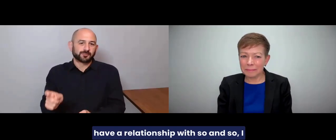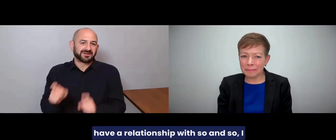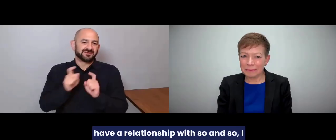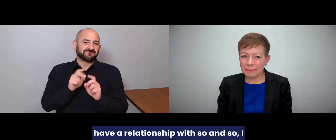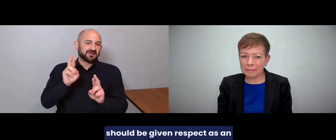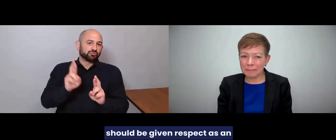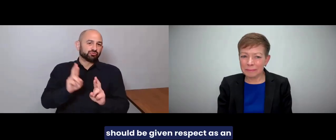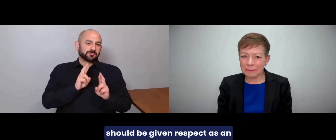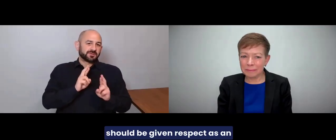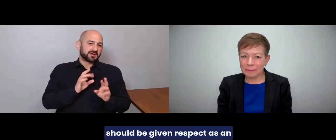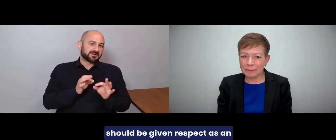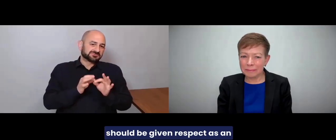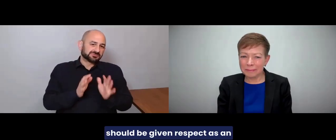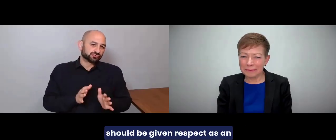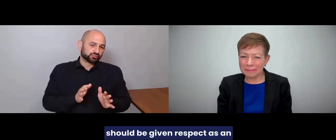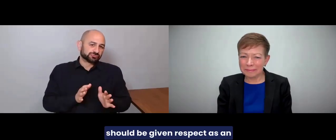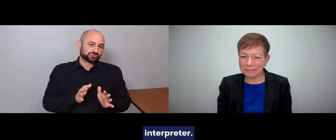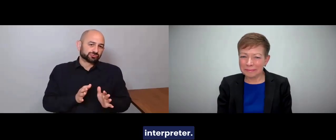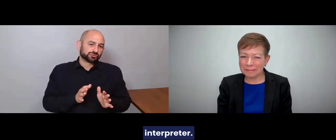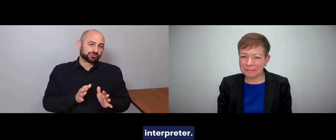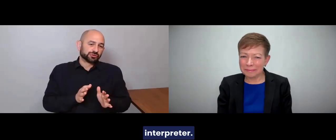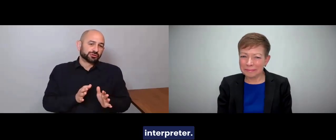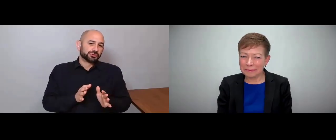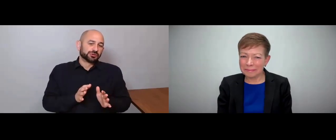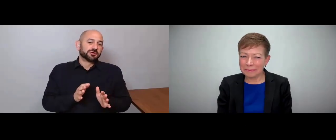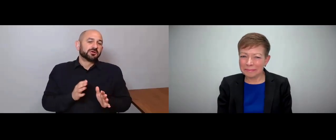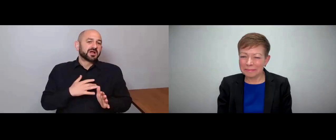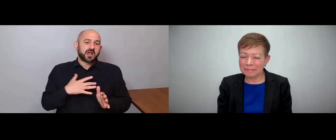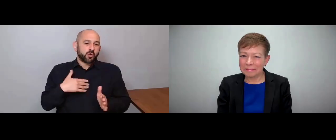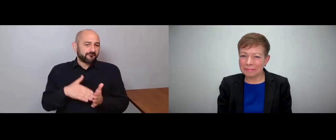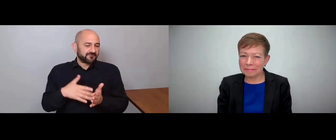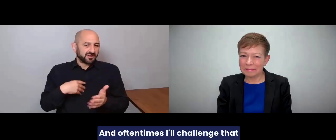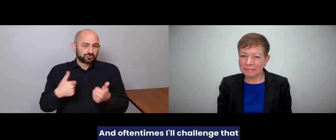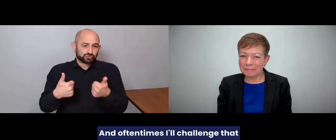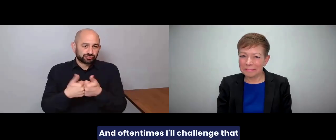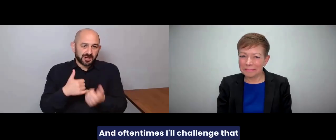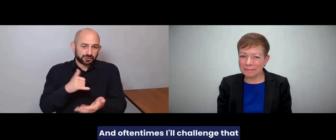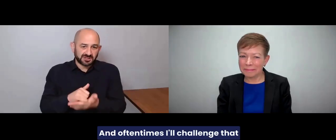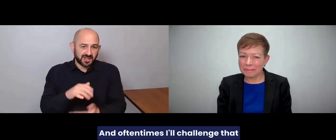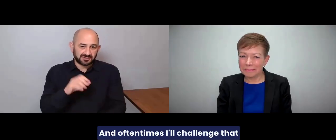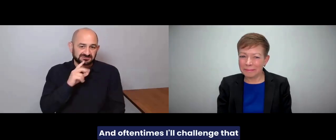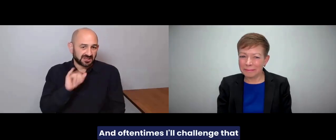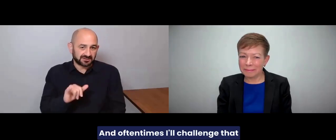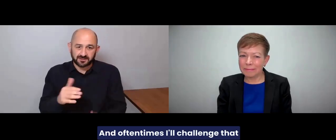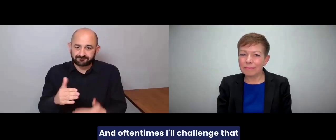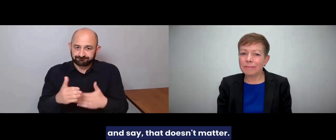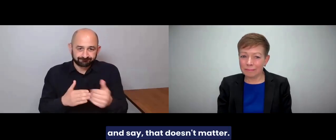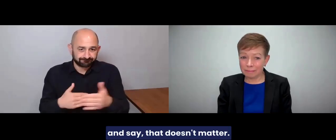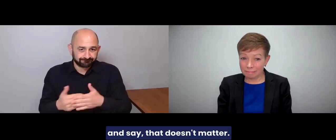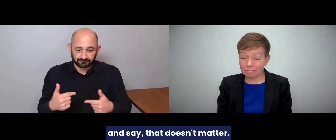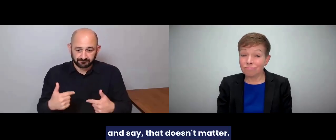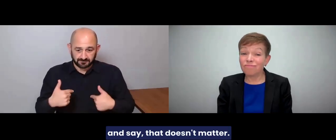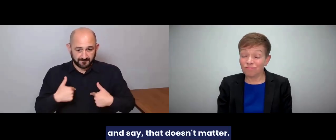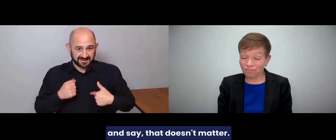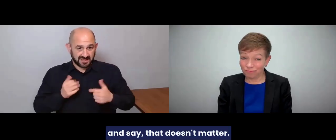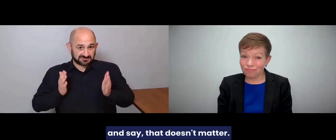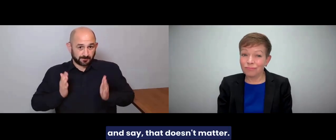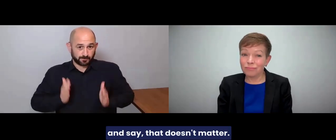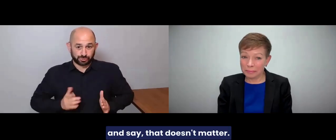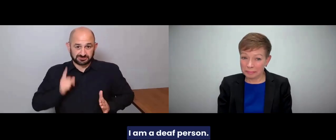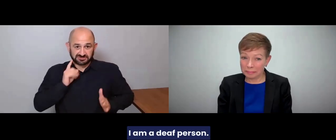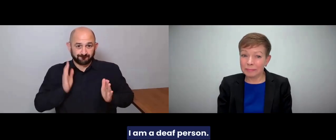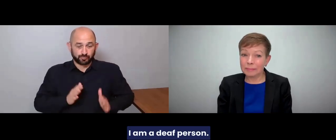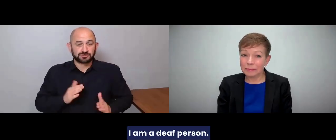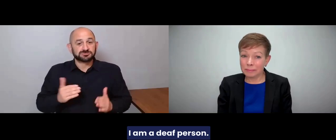so, I should be given respect as an interpreter. And oftentimes I'll challenge that and say that doesn't